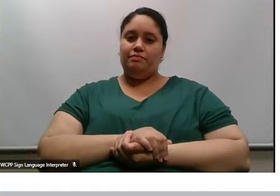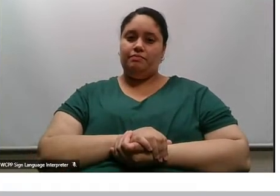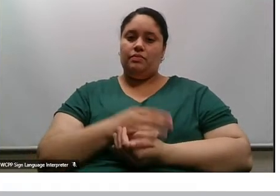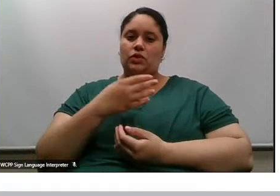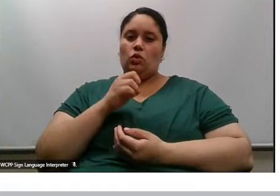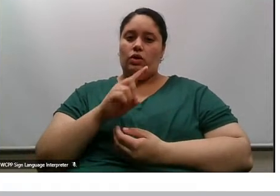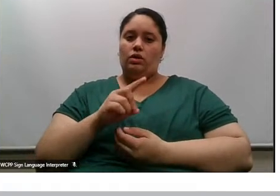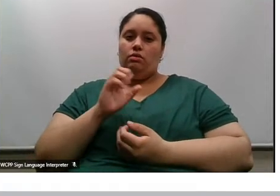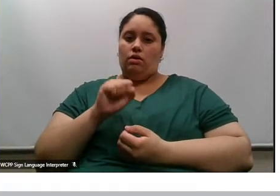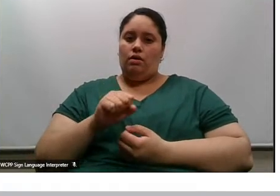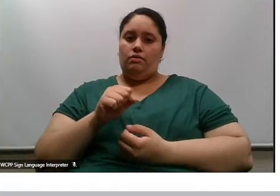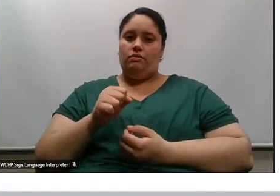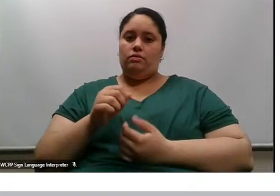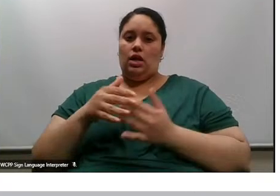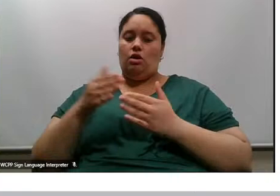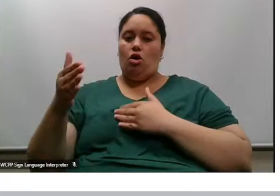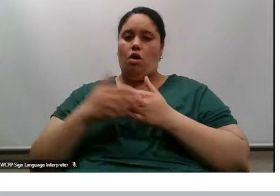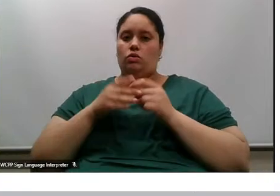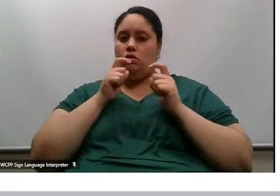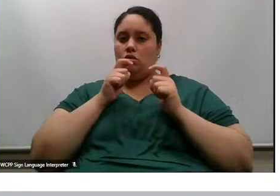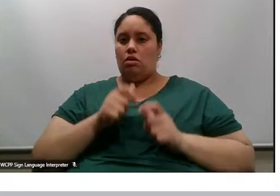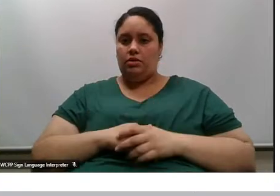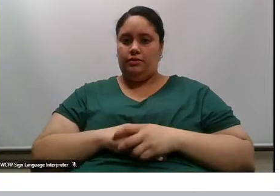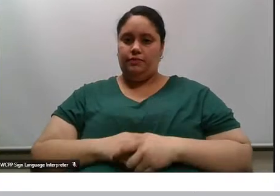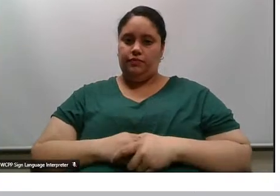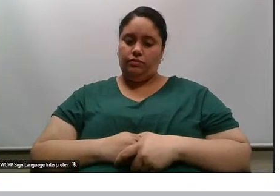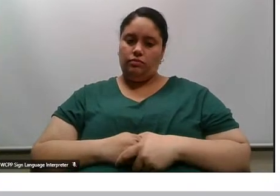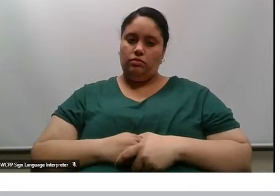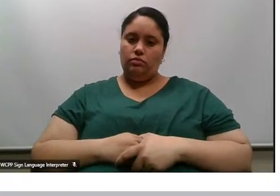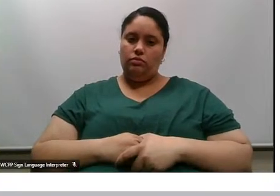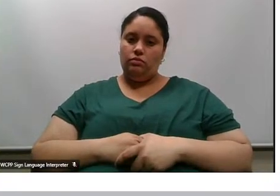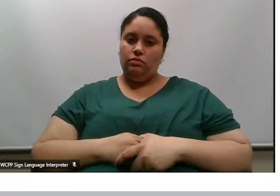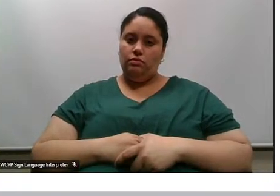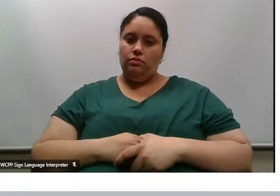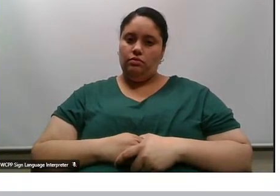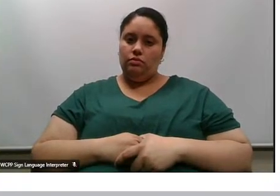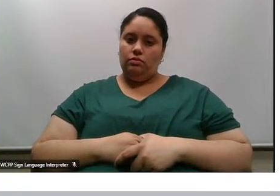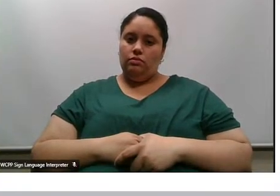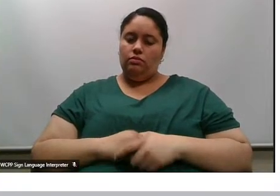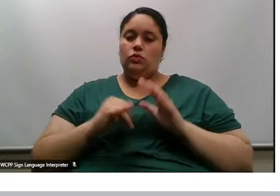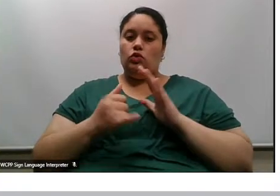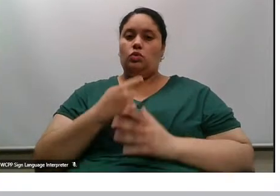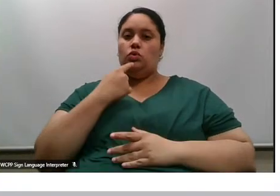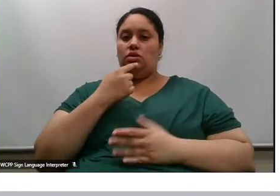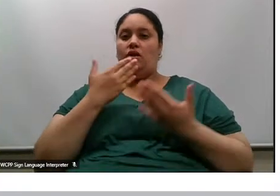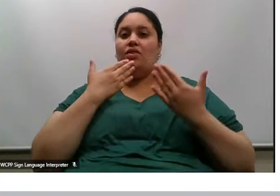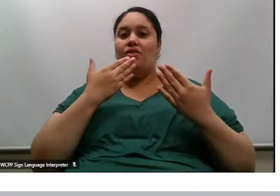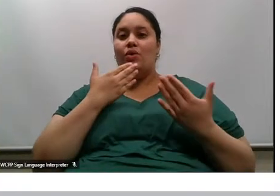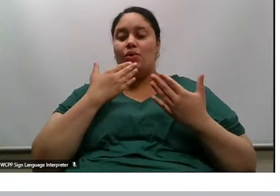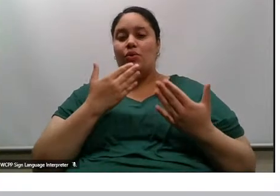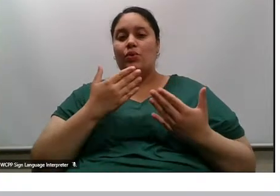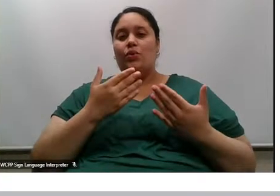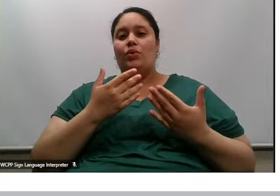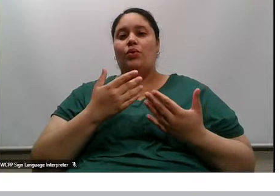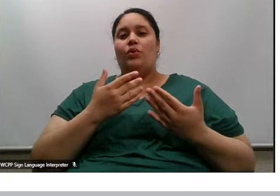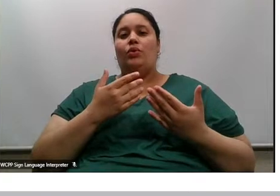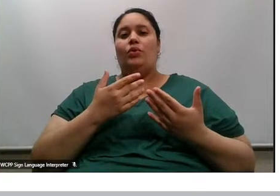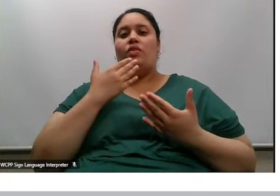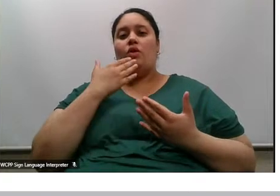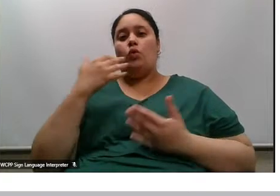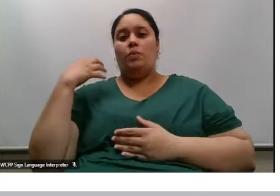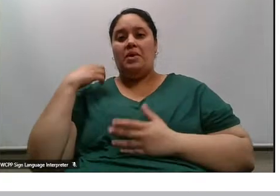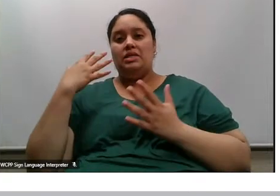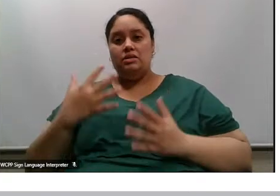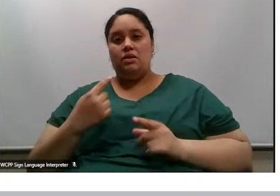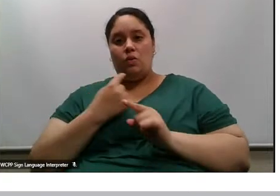can make any closing remarks as well. Thank you. I just want to say thank you. I said to thank you to the minister